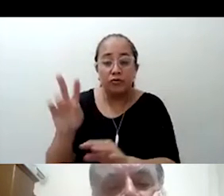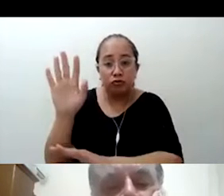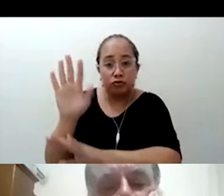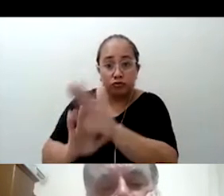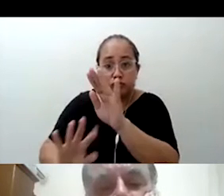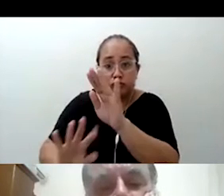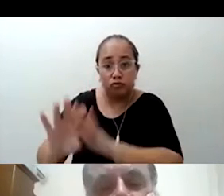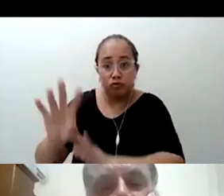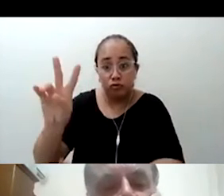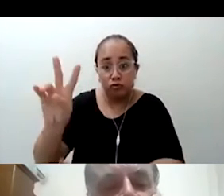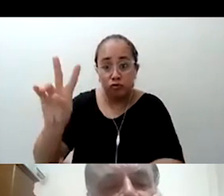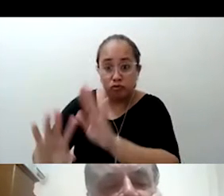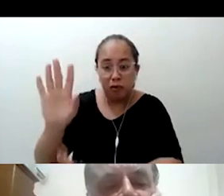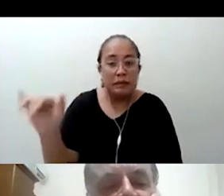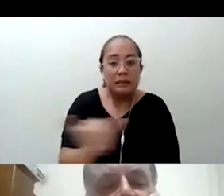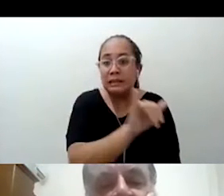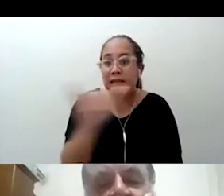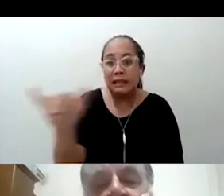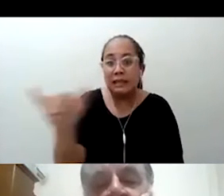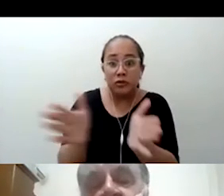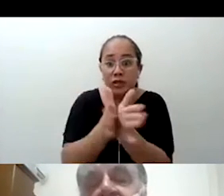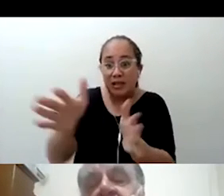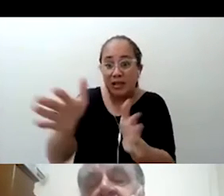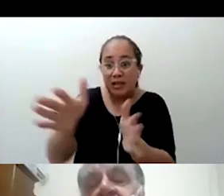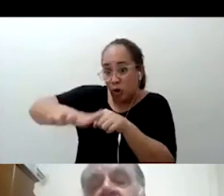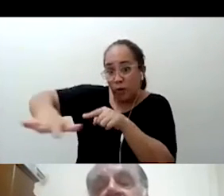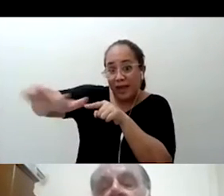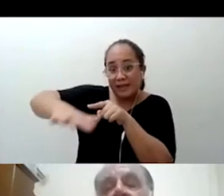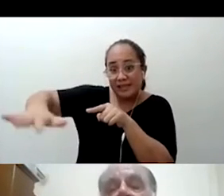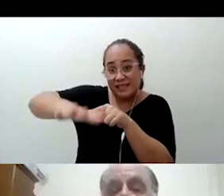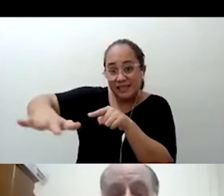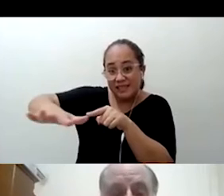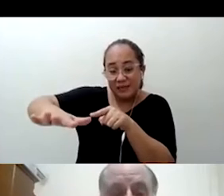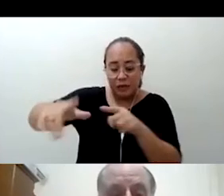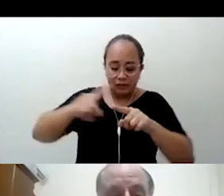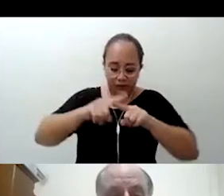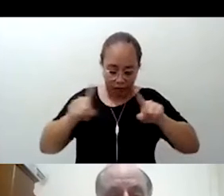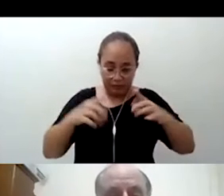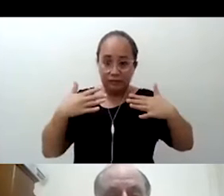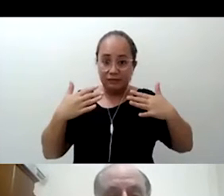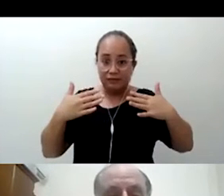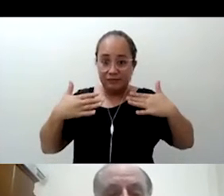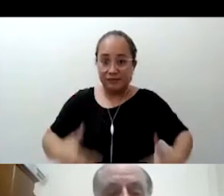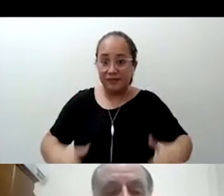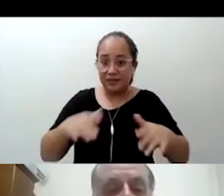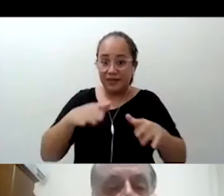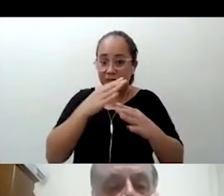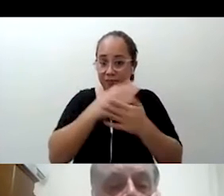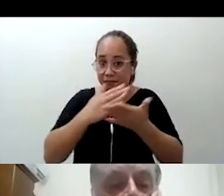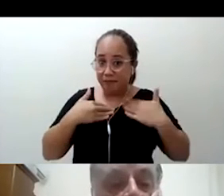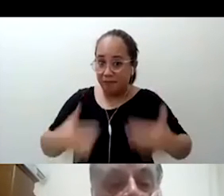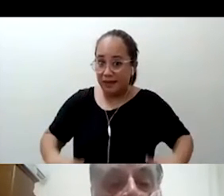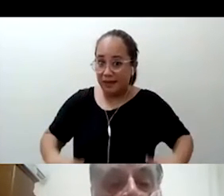same general location on different sides of the body, you follow